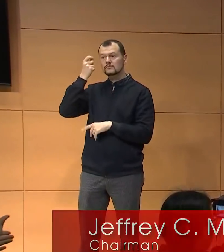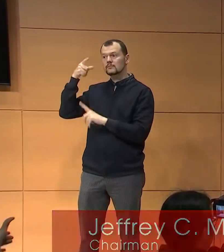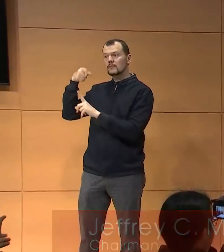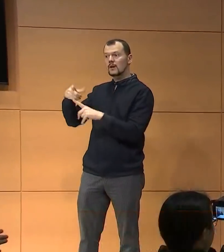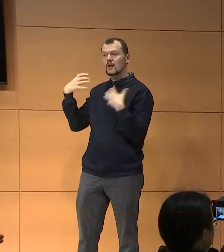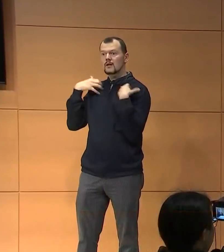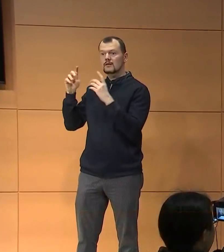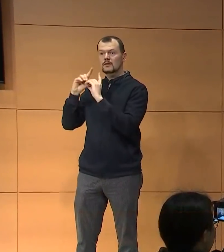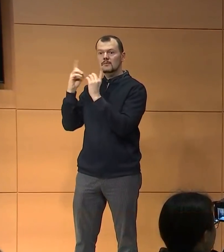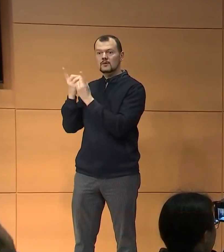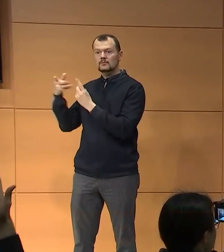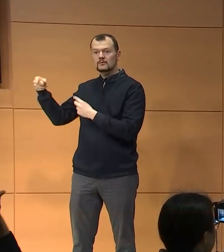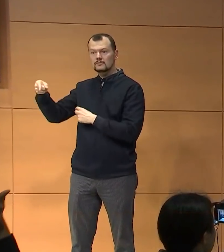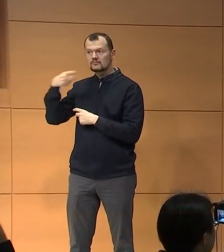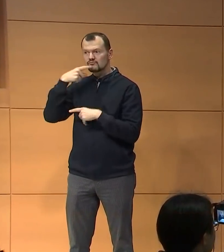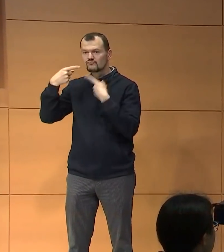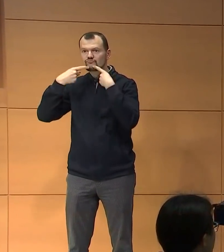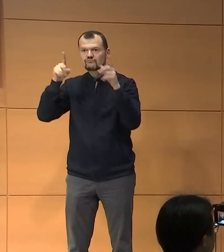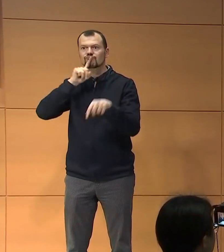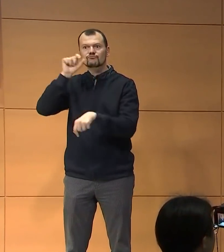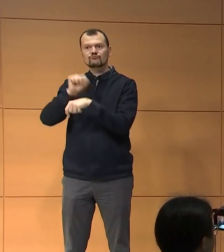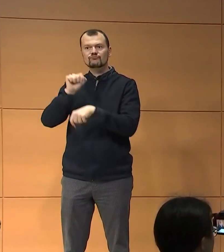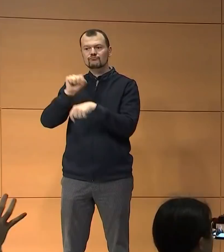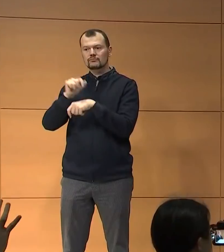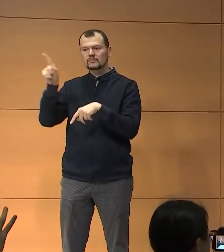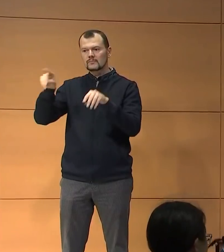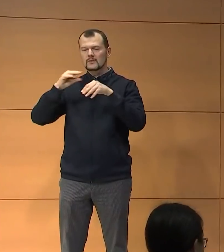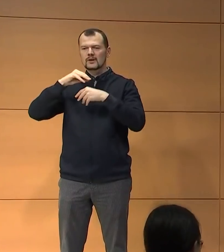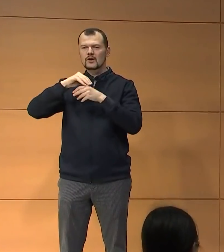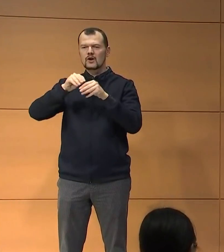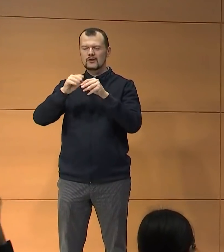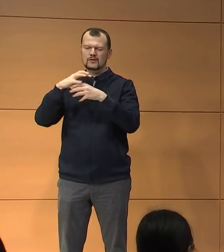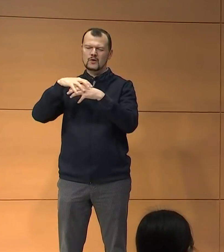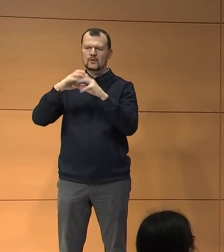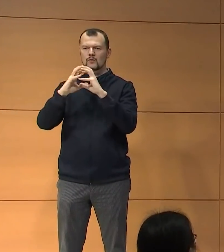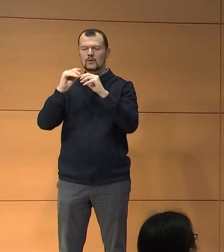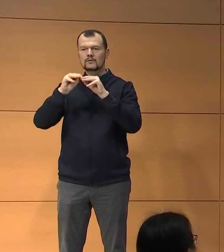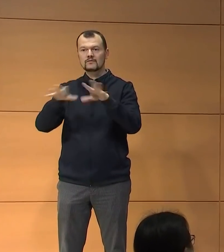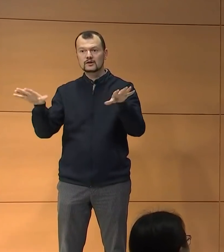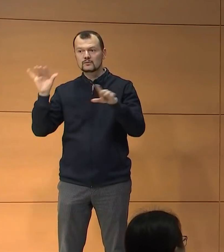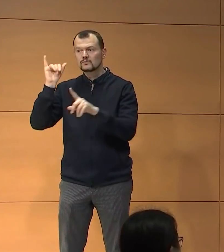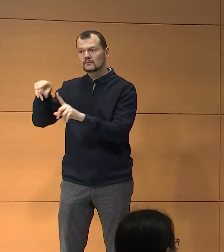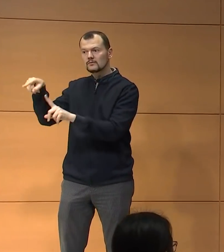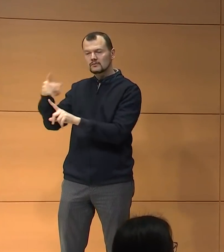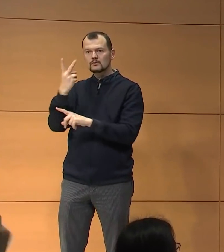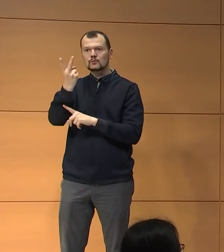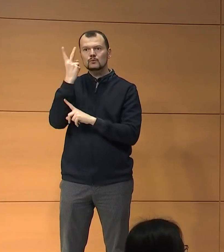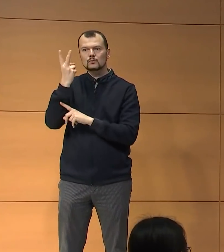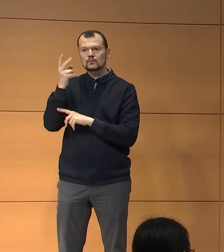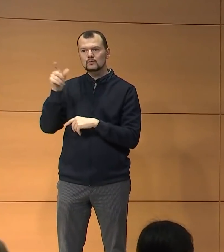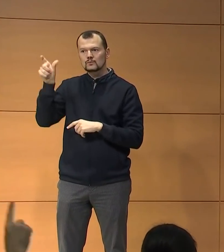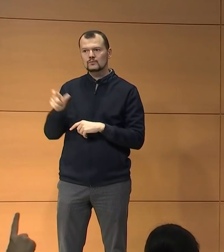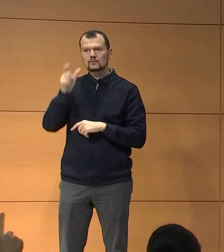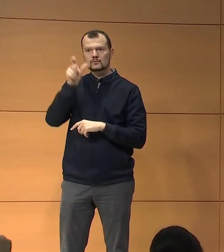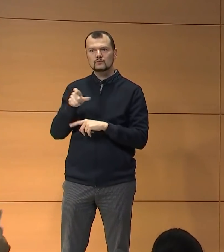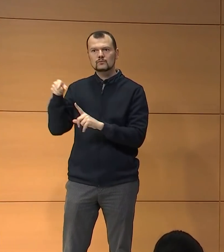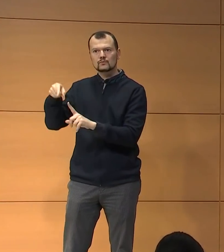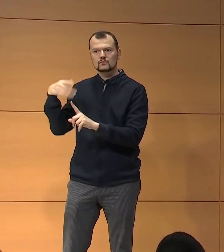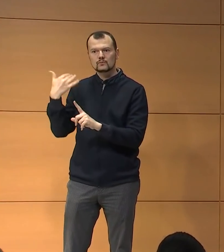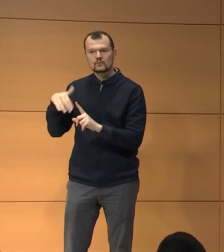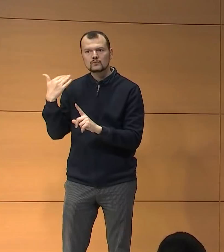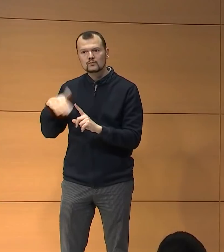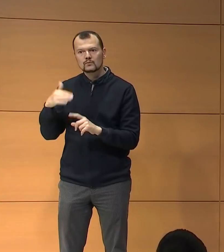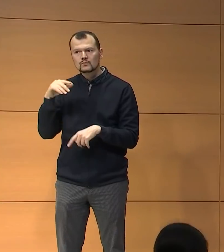COVID-19. Additionally, a short while ago, Governor Ralph Northam declared a state of emergency in the Commonwealth of Virginia